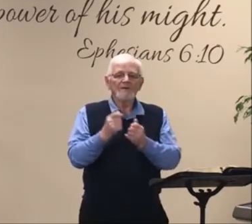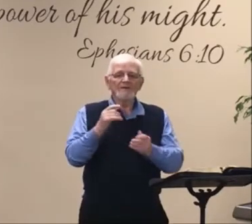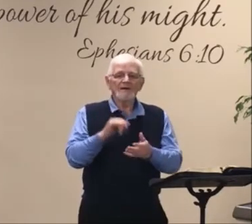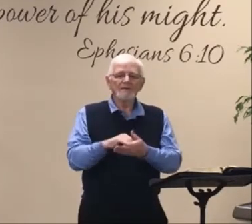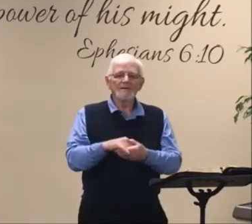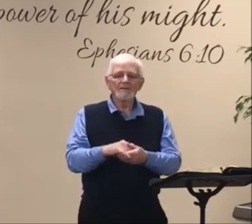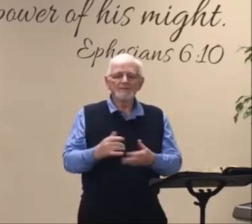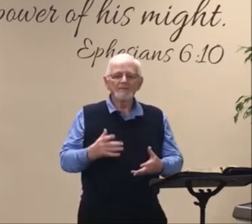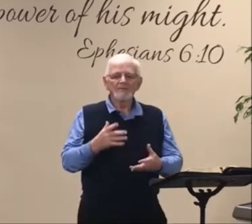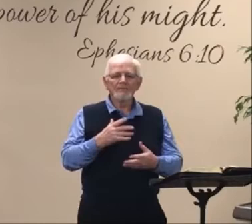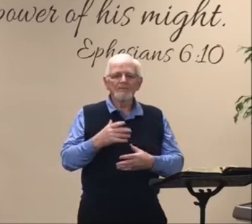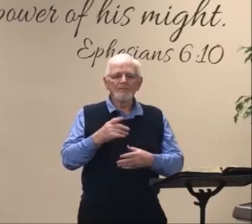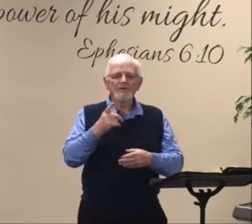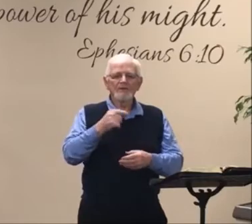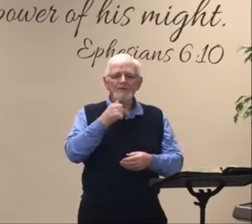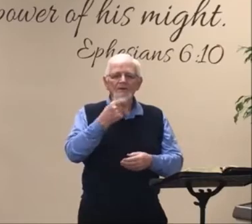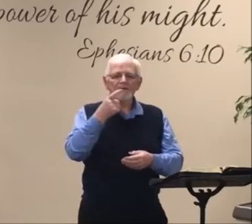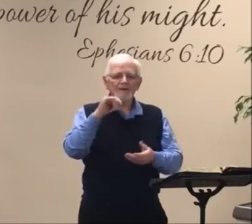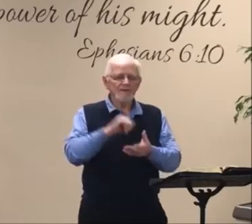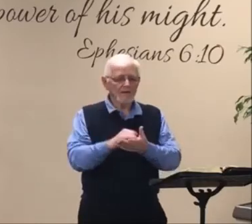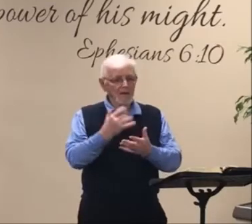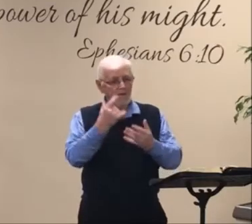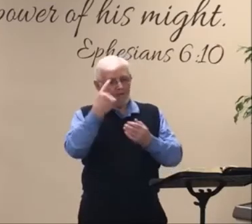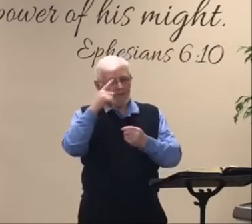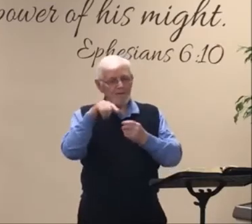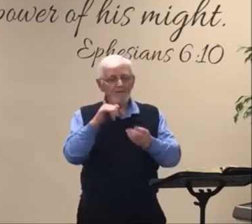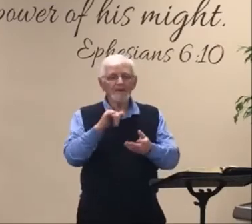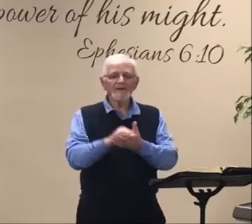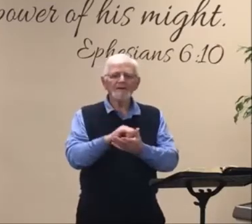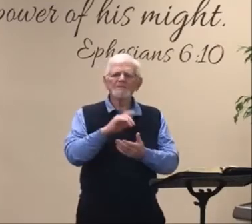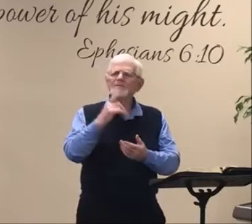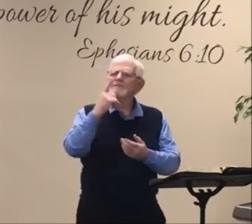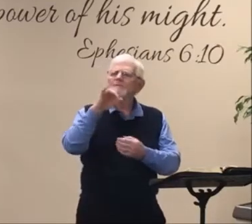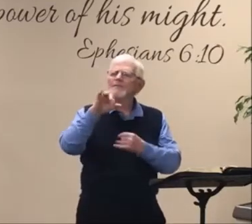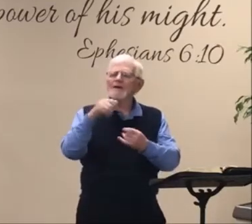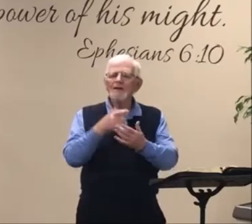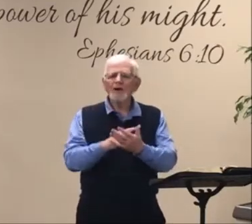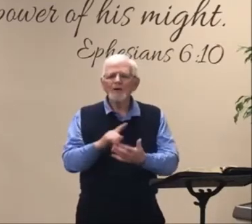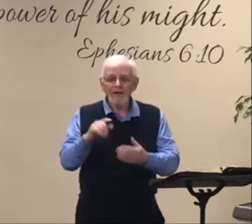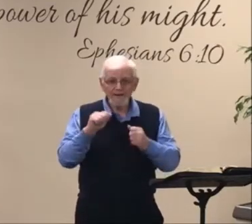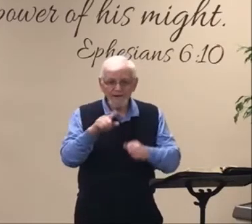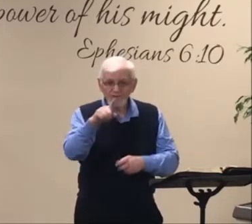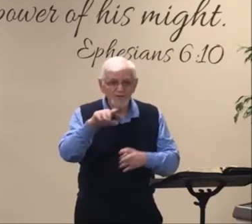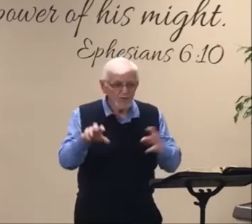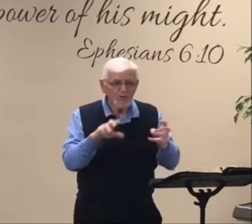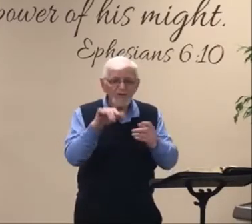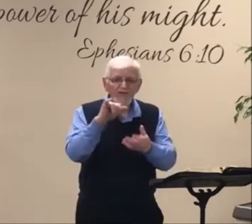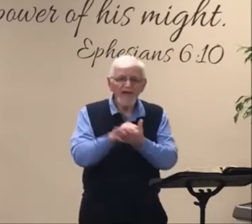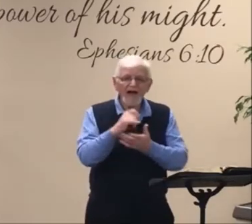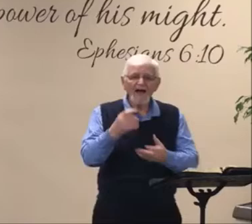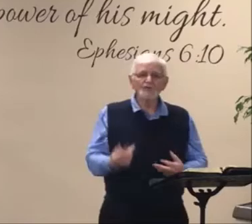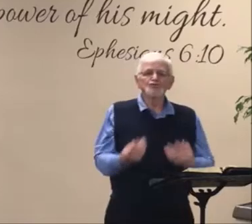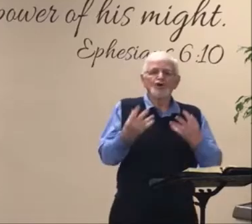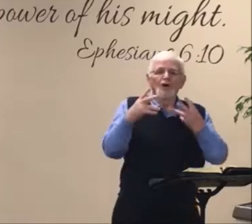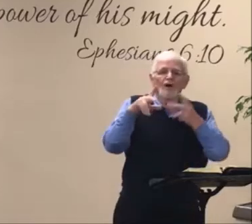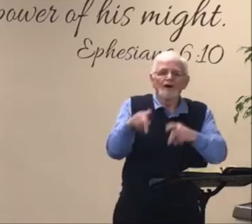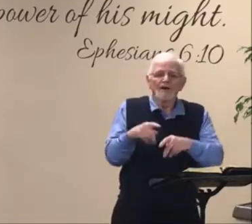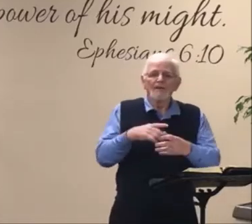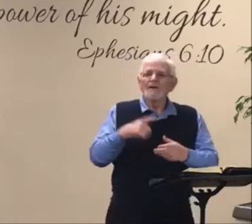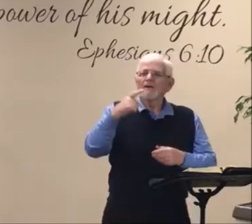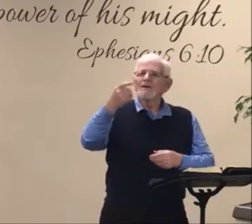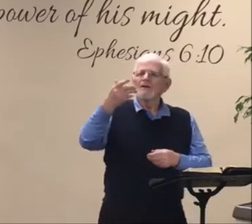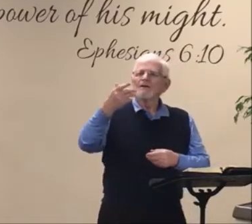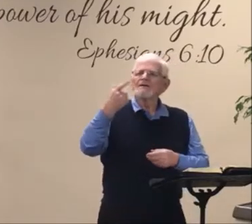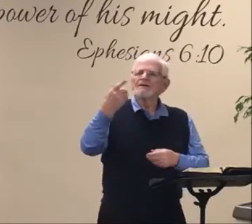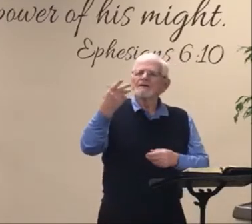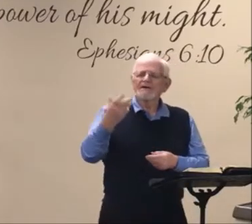say that. And I said, I will consider it. And I've considered it all week. Can you do that? Can you be grown up and mature enough in the Lord to say, hey, this